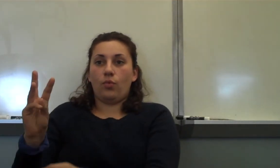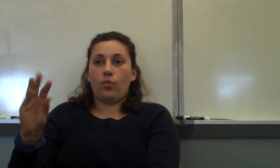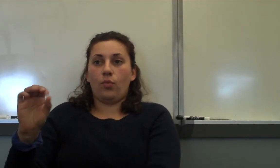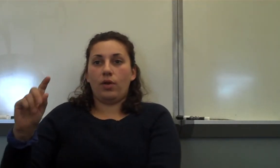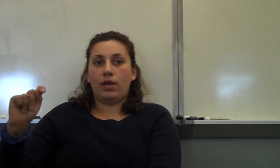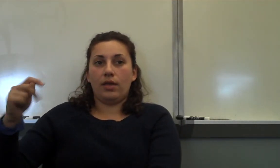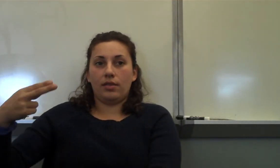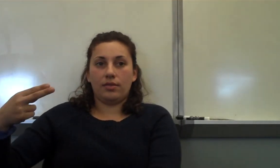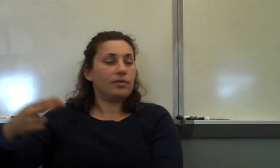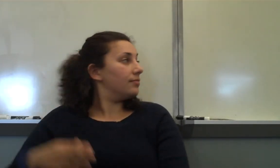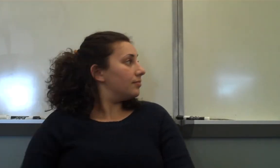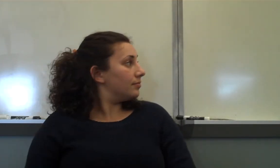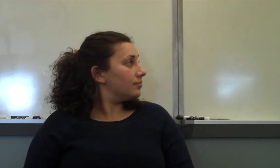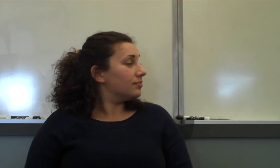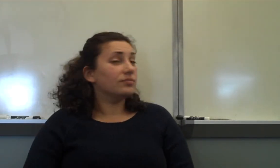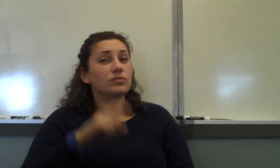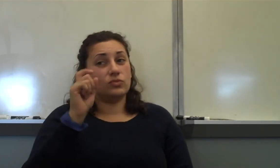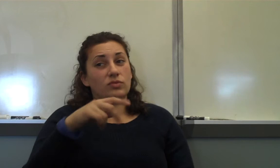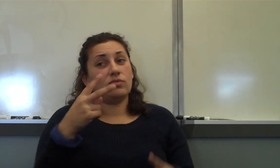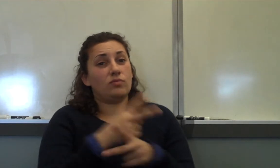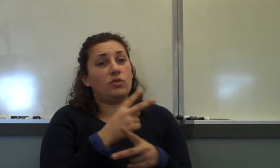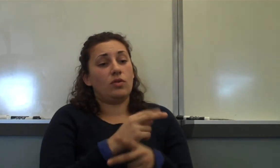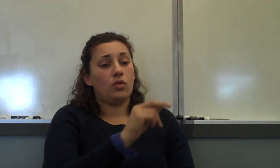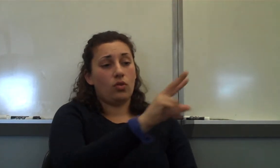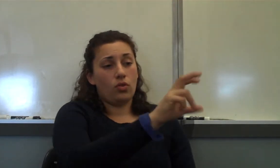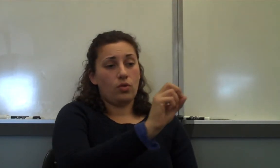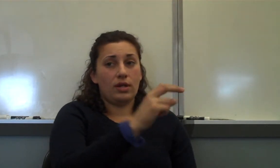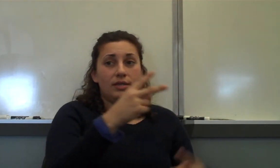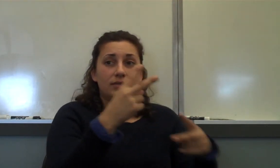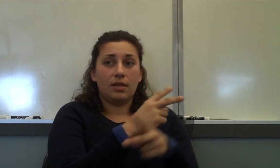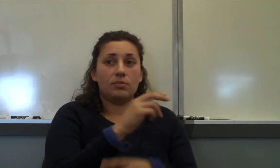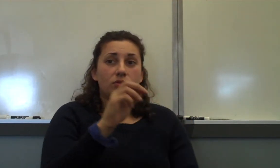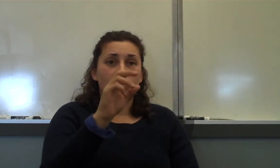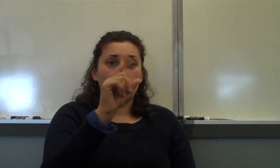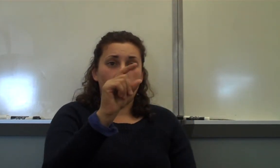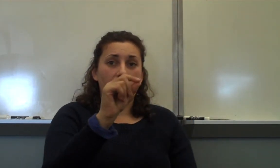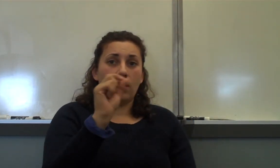Okay, so we have to multiply 30 times 20.875.